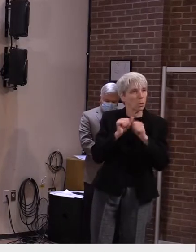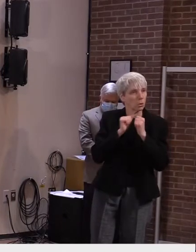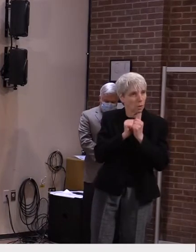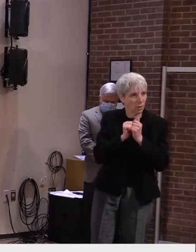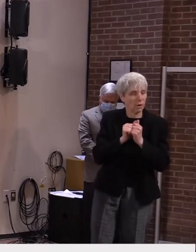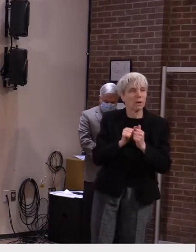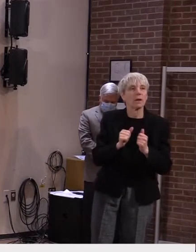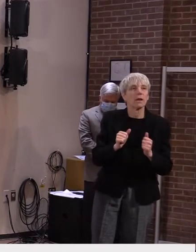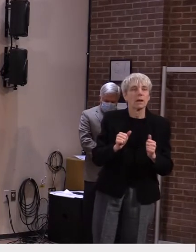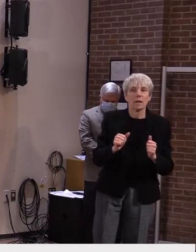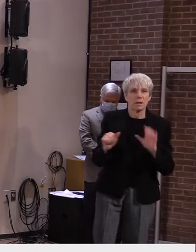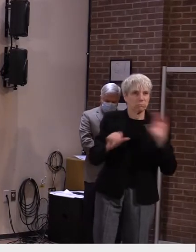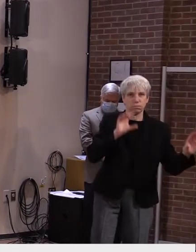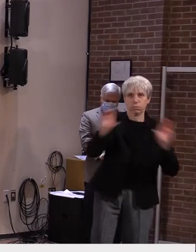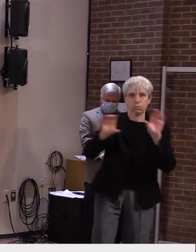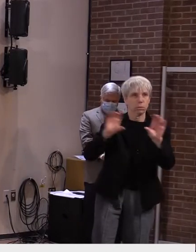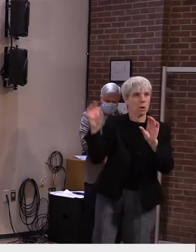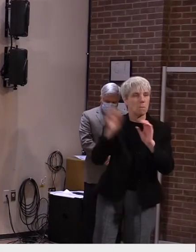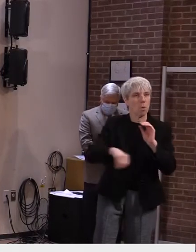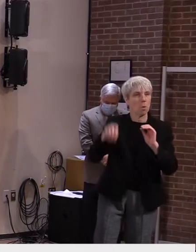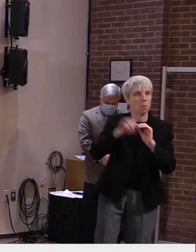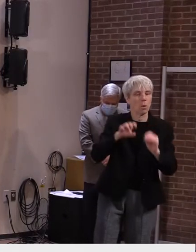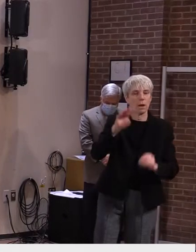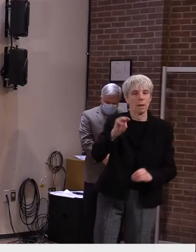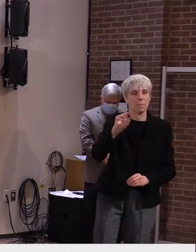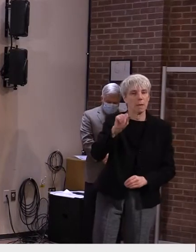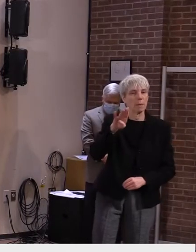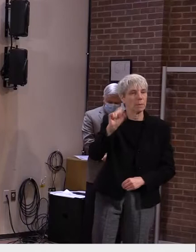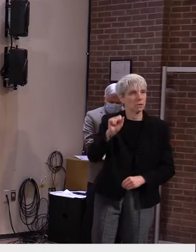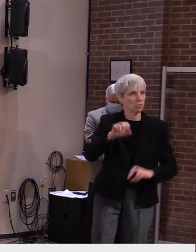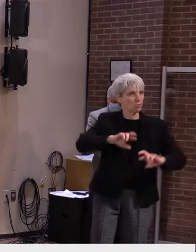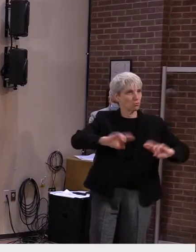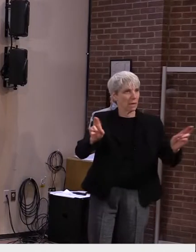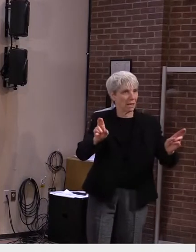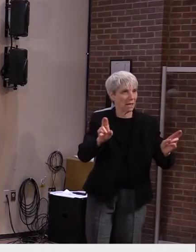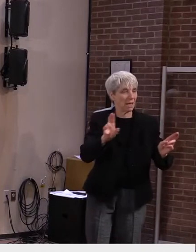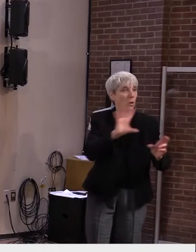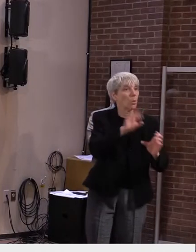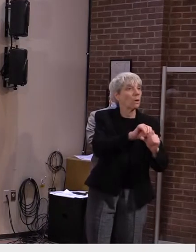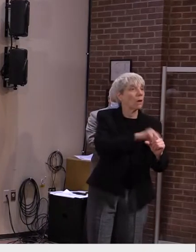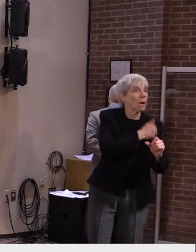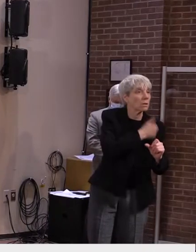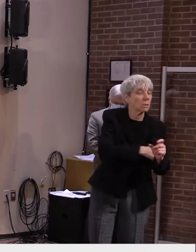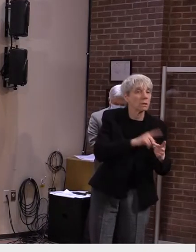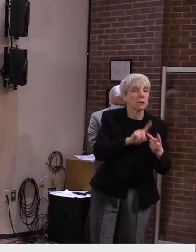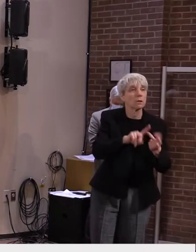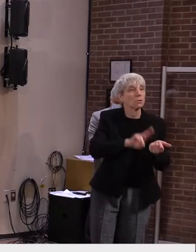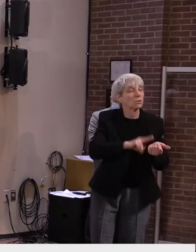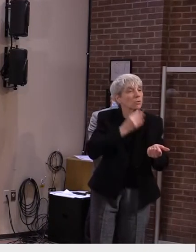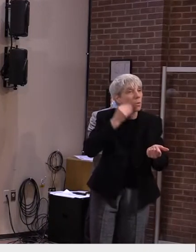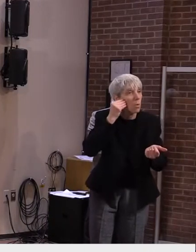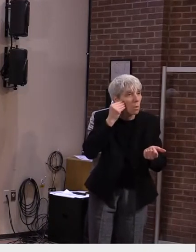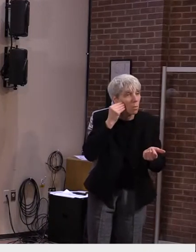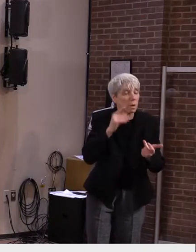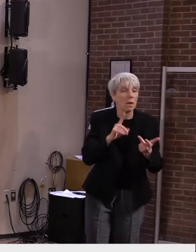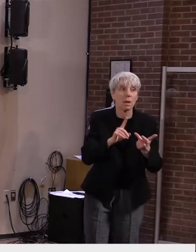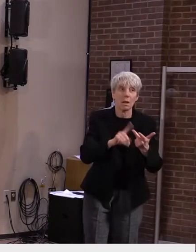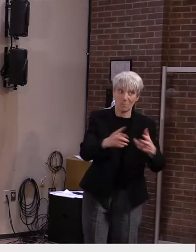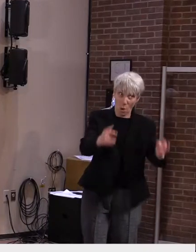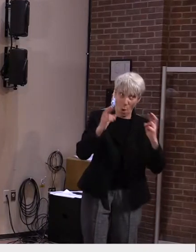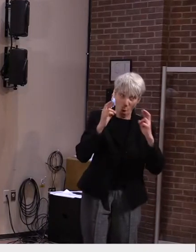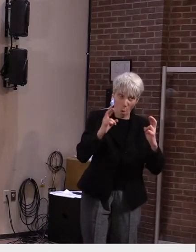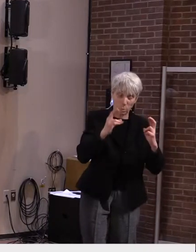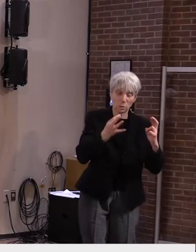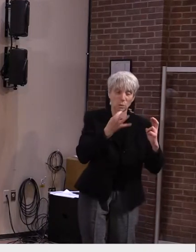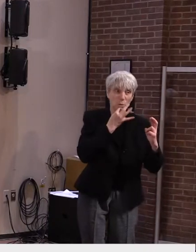to continue administering doses at long-term care facilities, and hopefully in the very near